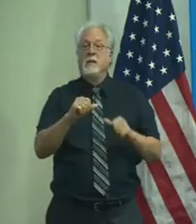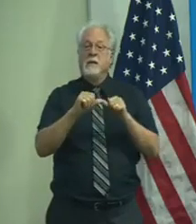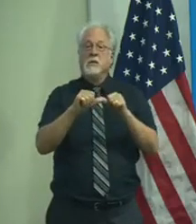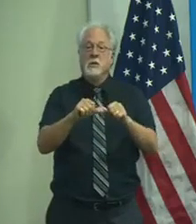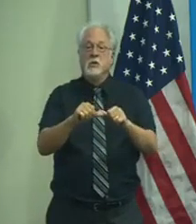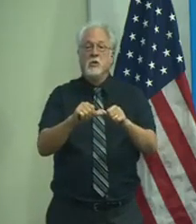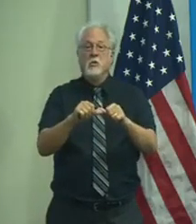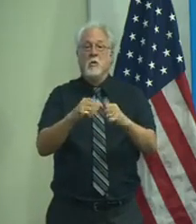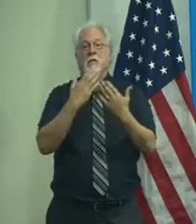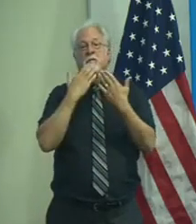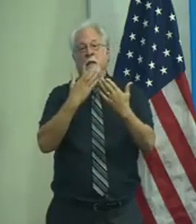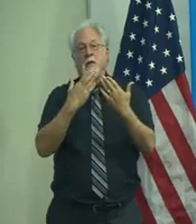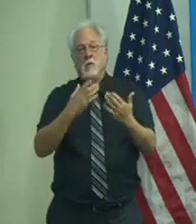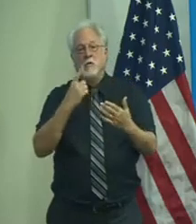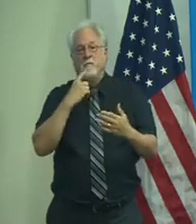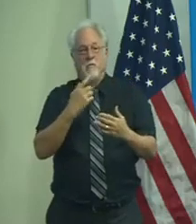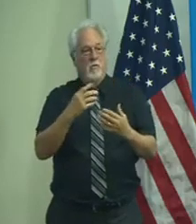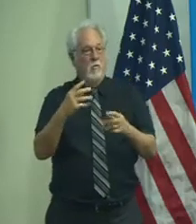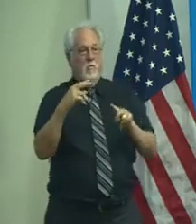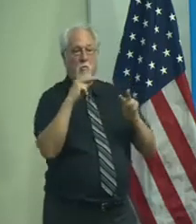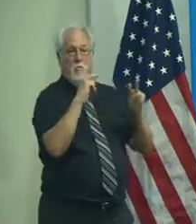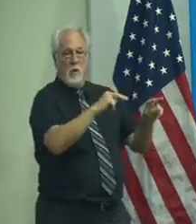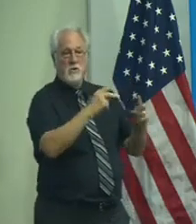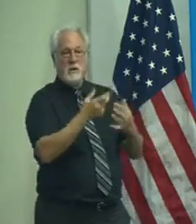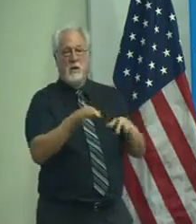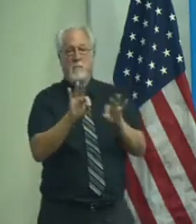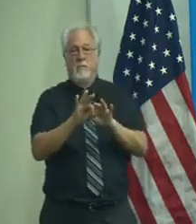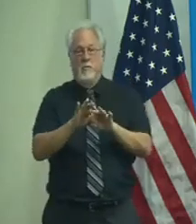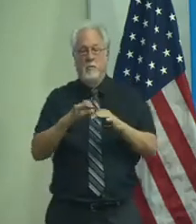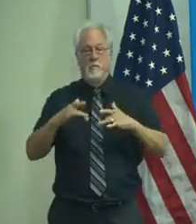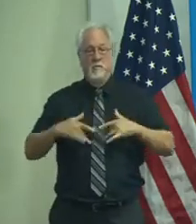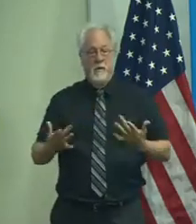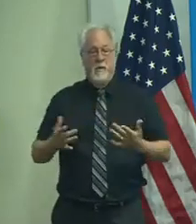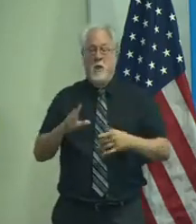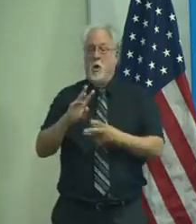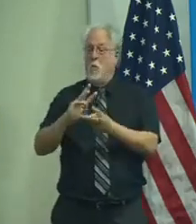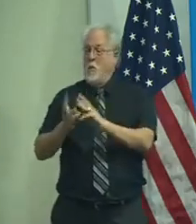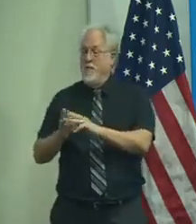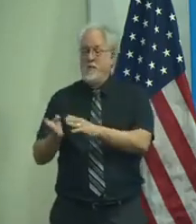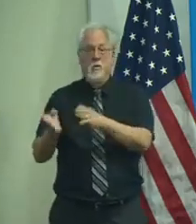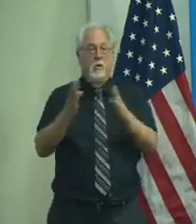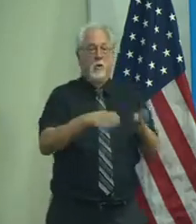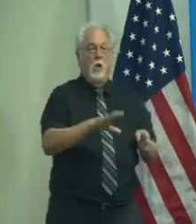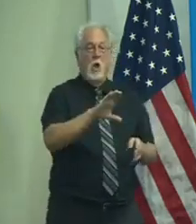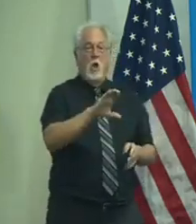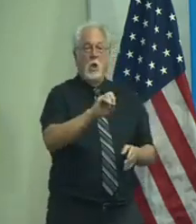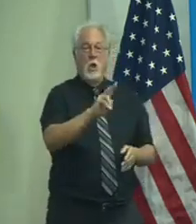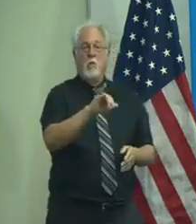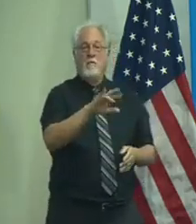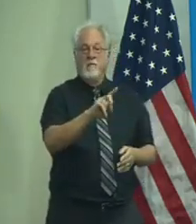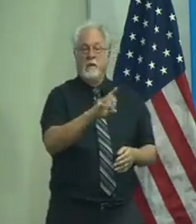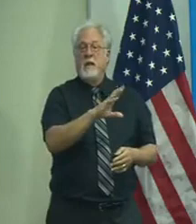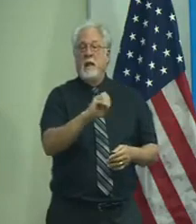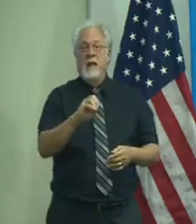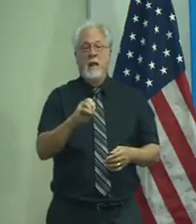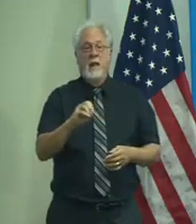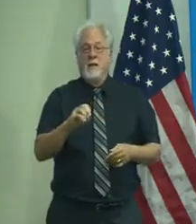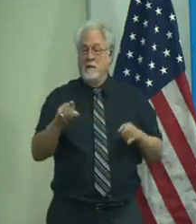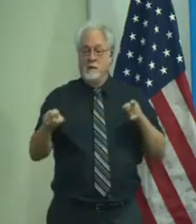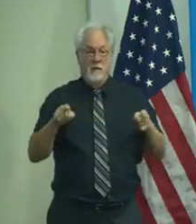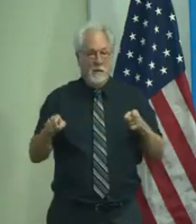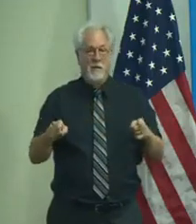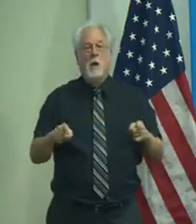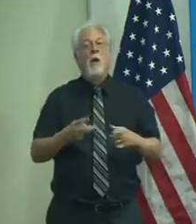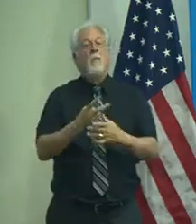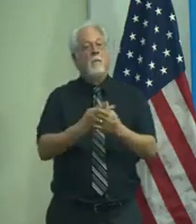continue to thank you all for covering these important events, both the weather events and COVID, and it's not one or the other.